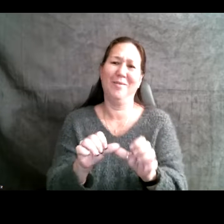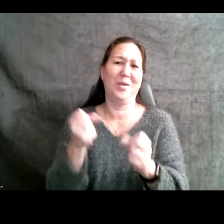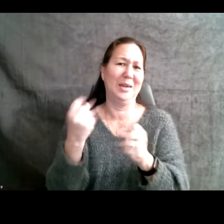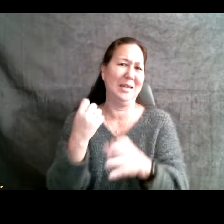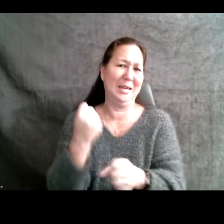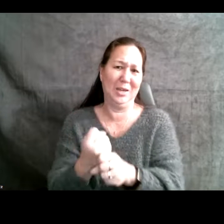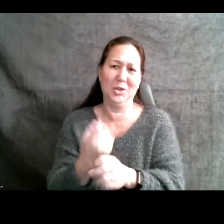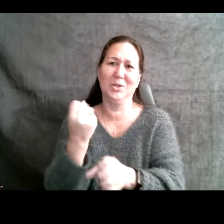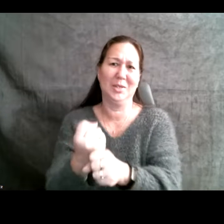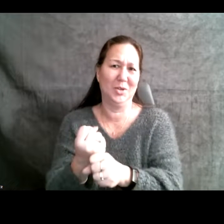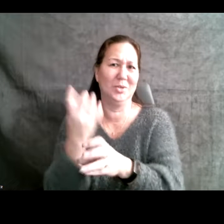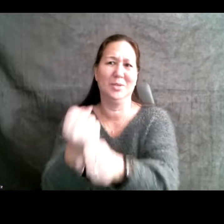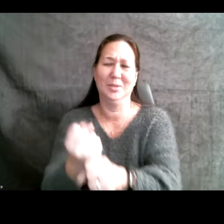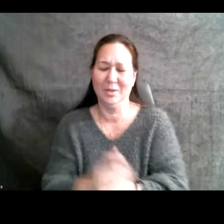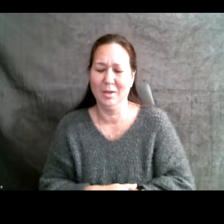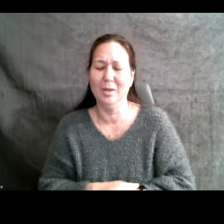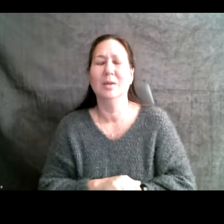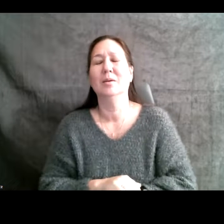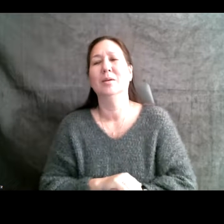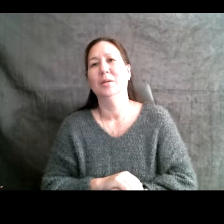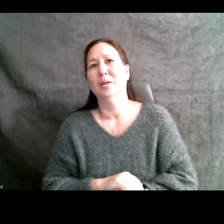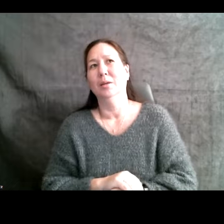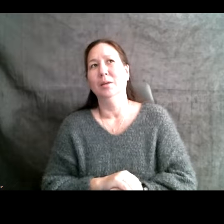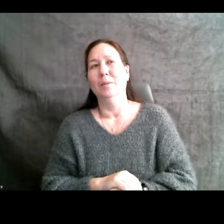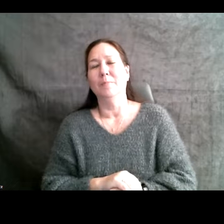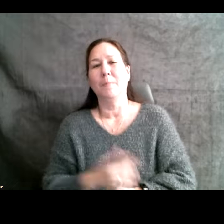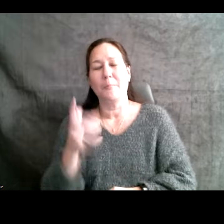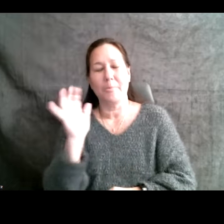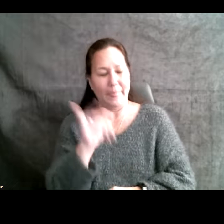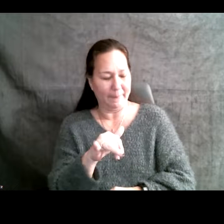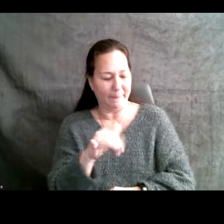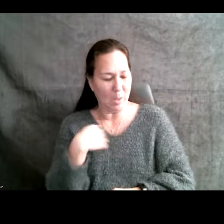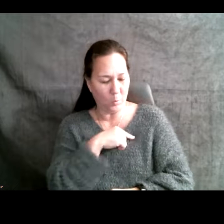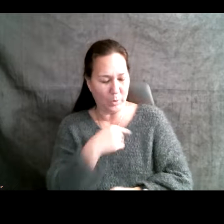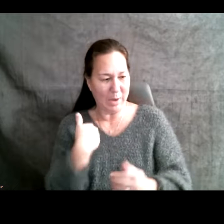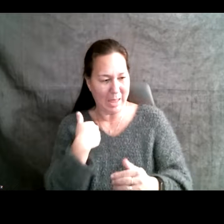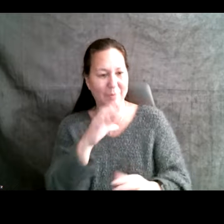more and more angry about this. You know, we've been having this conversation with DOT